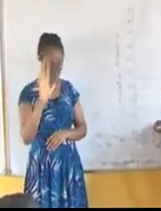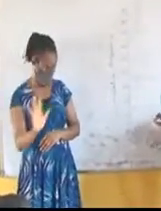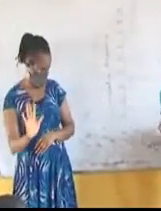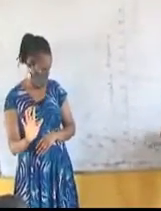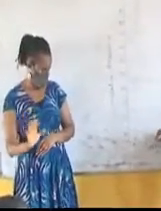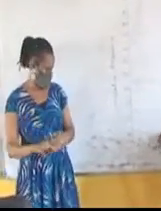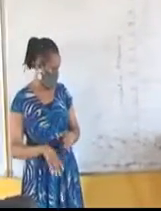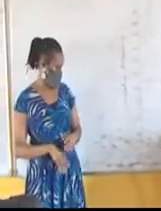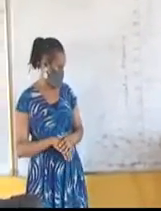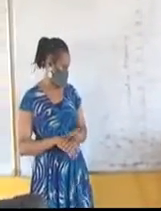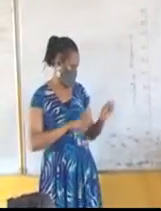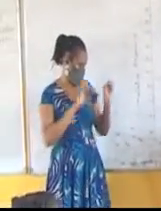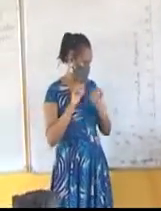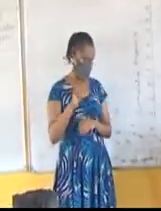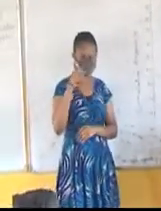20.5,